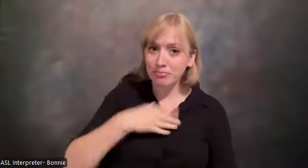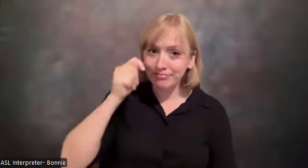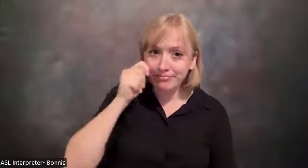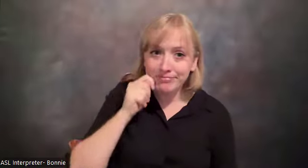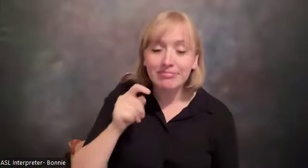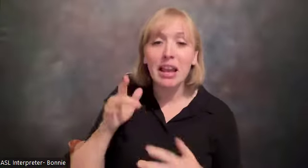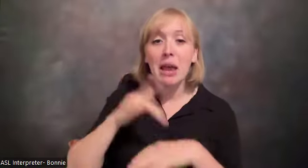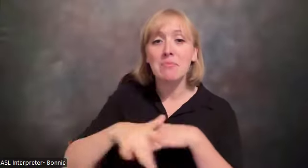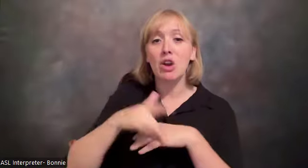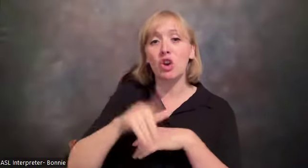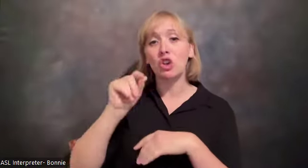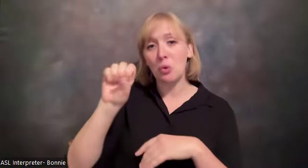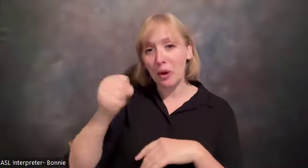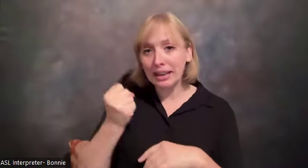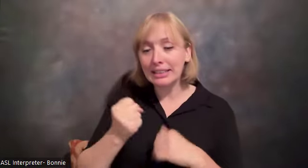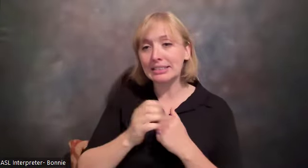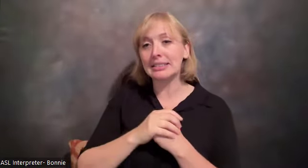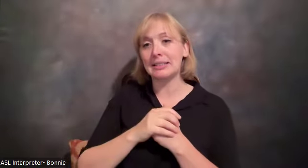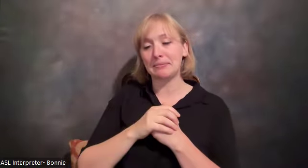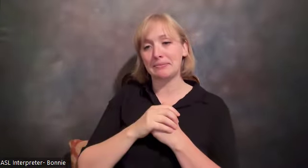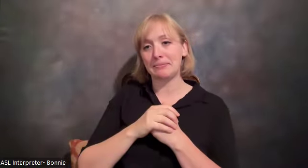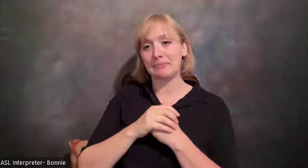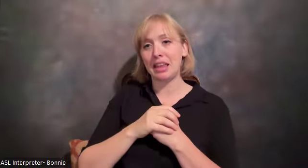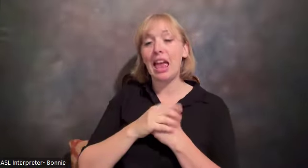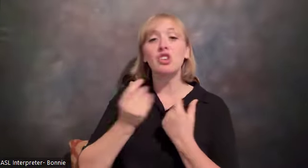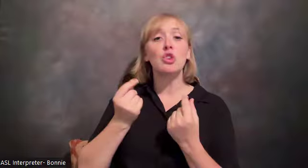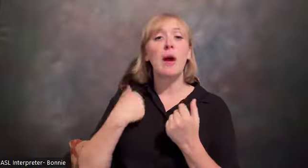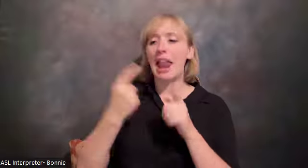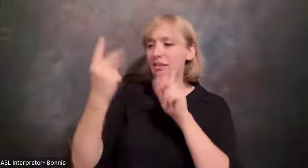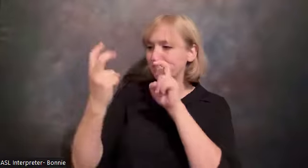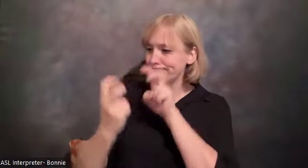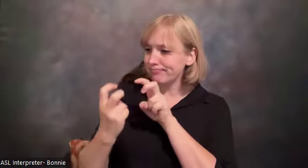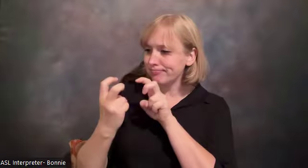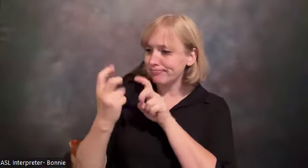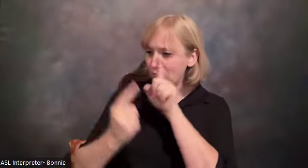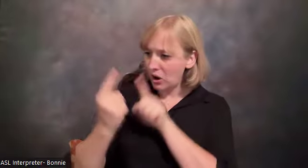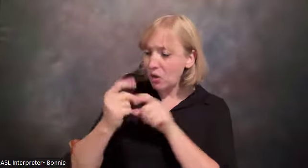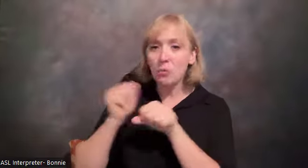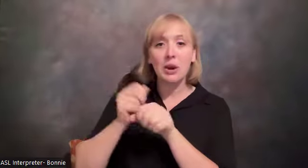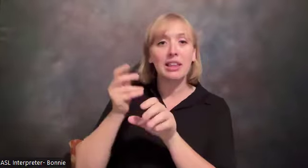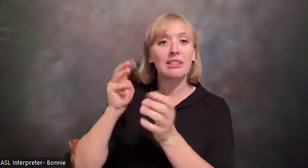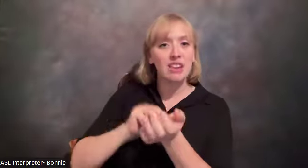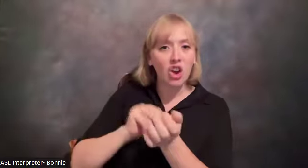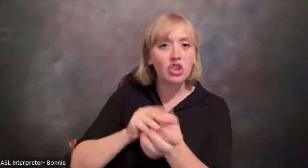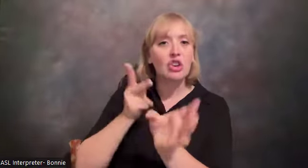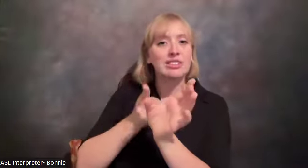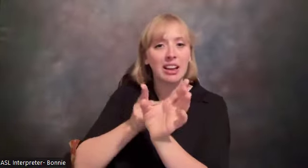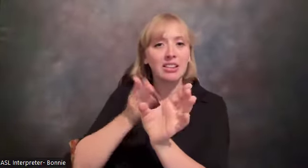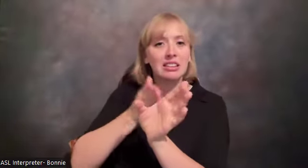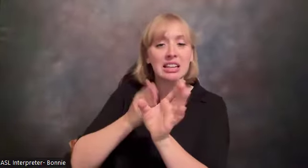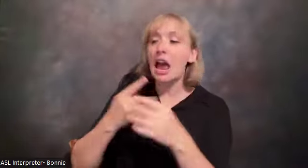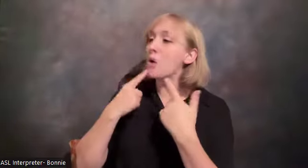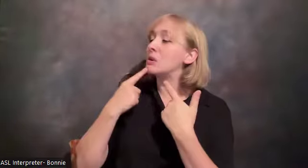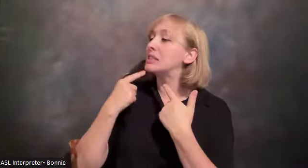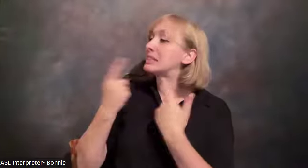20 in my years before I got to Alcoholics Anonymous, when I'd be on these one-on-one appointments with these people. I would have responded to these